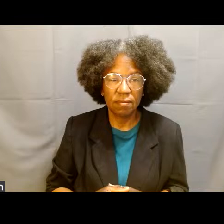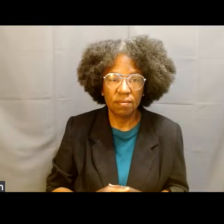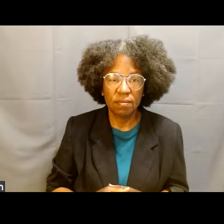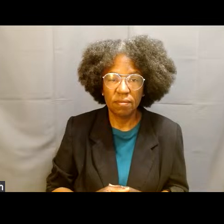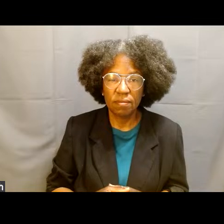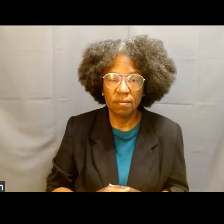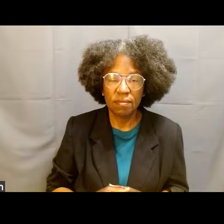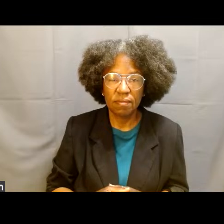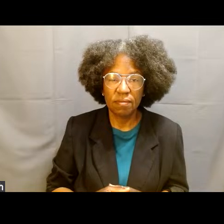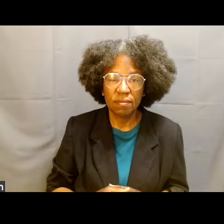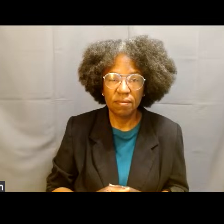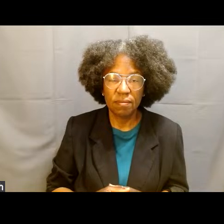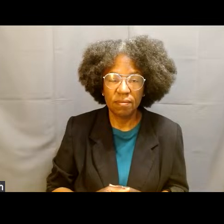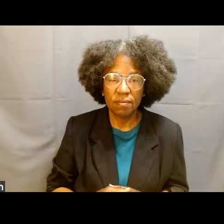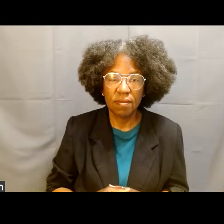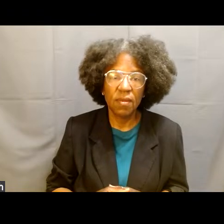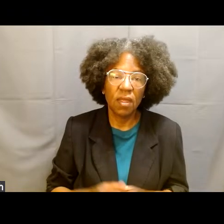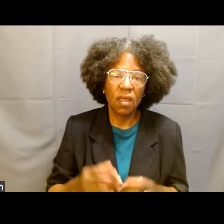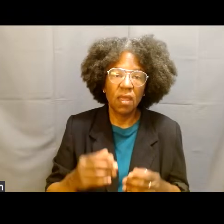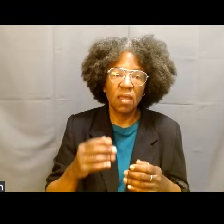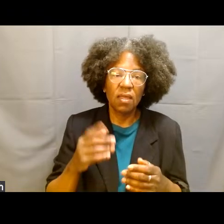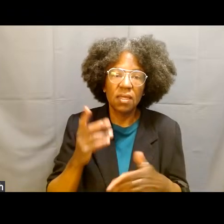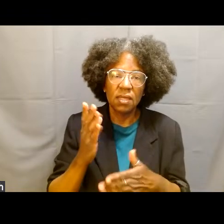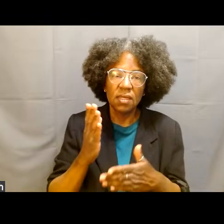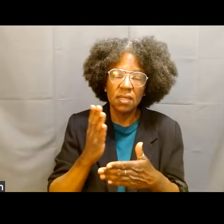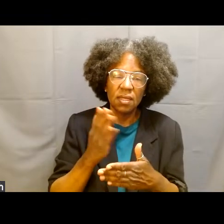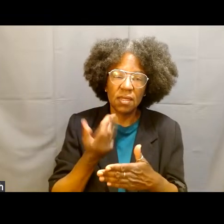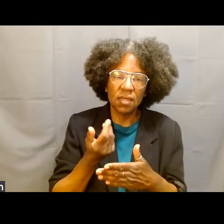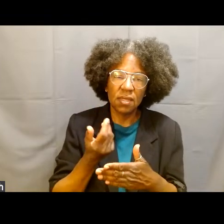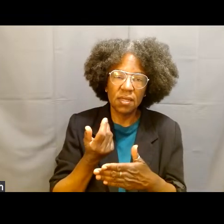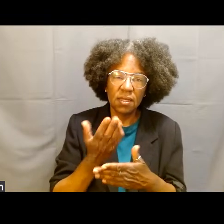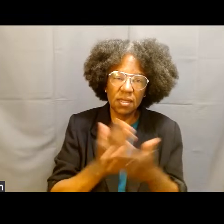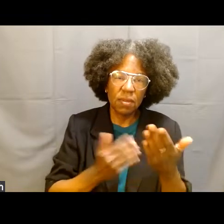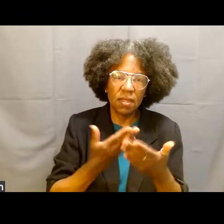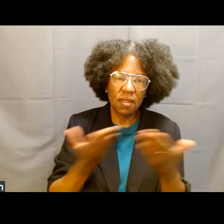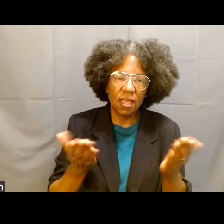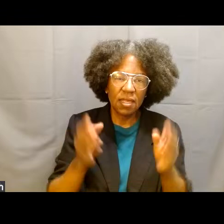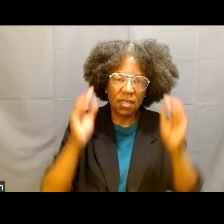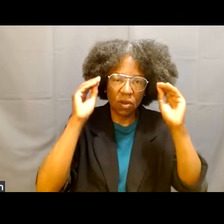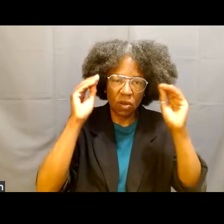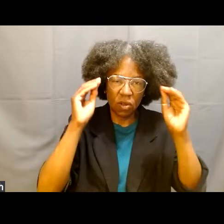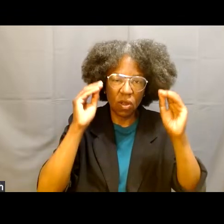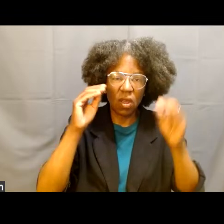With some of the things that are being taught in ethnic studies,